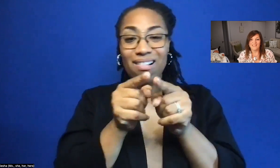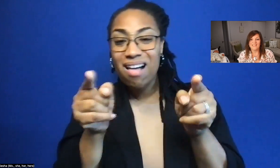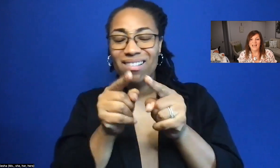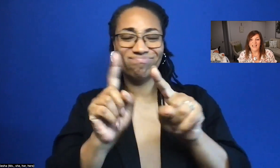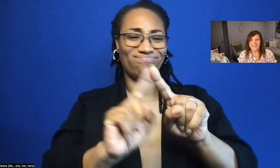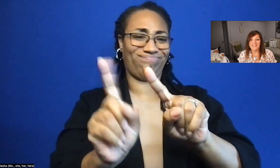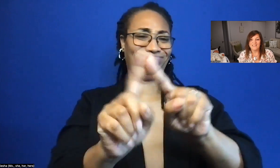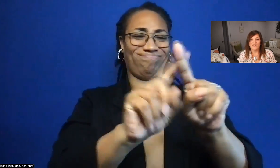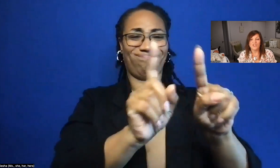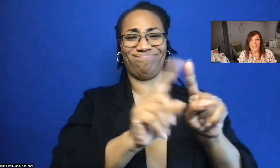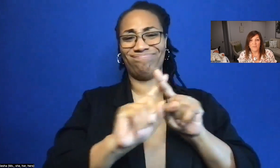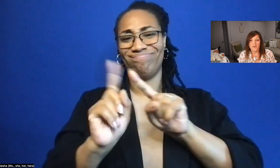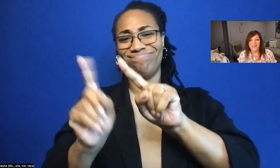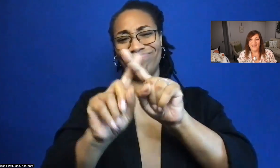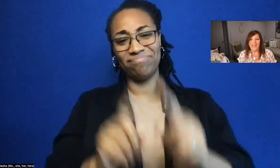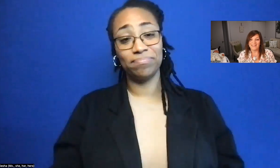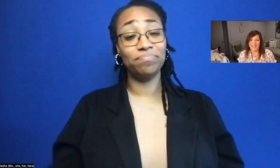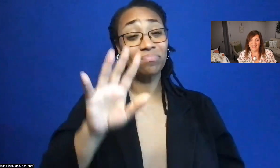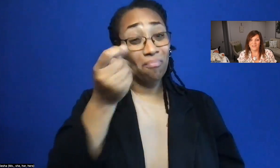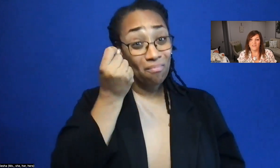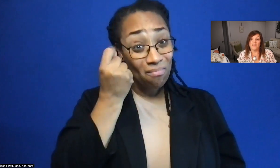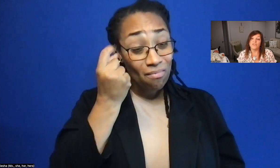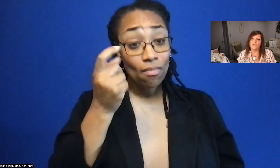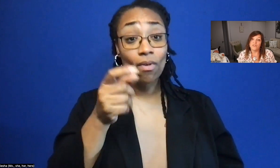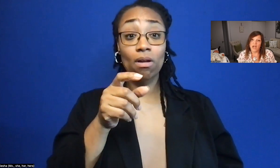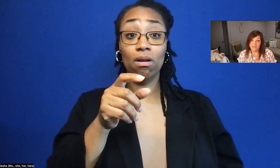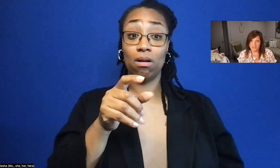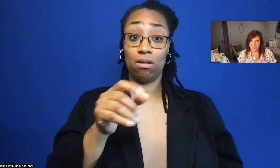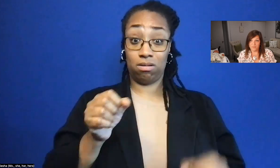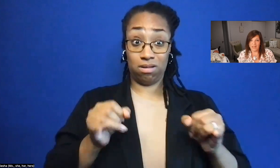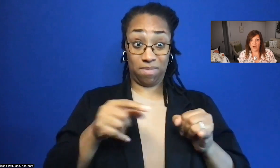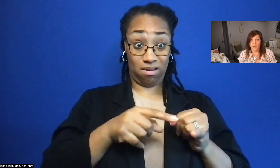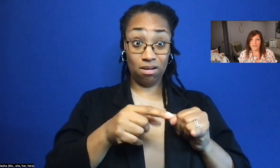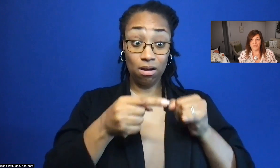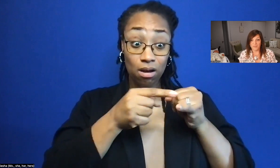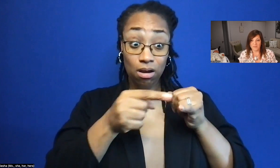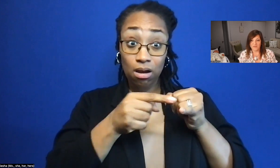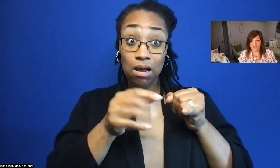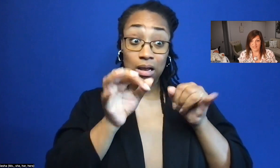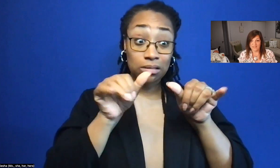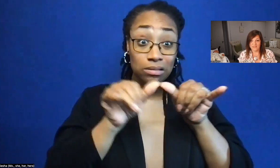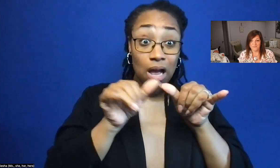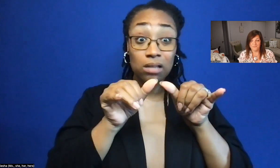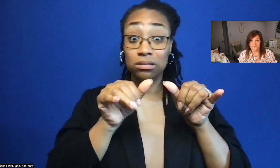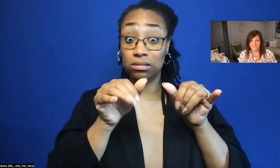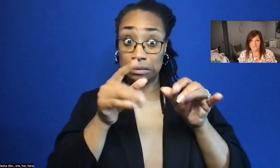The size, shape, and length do not determine how well your baby